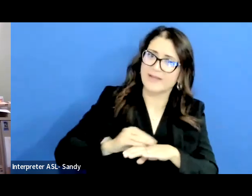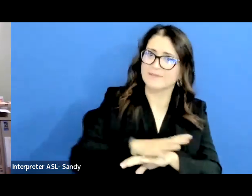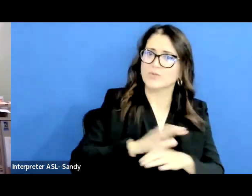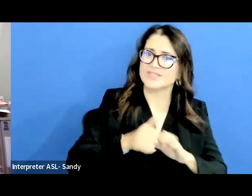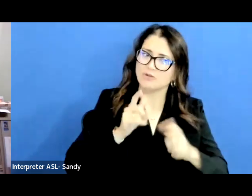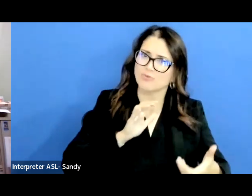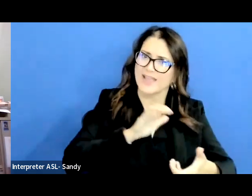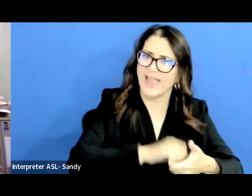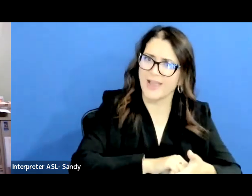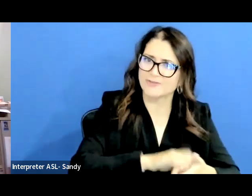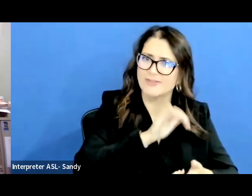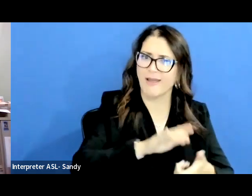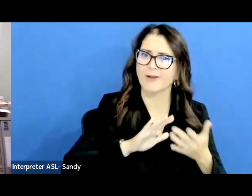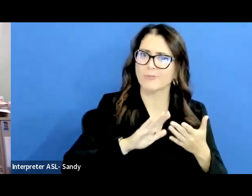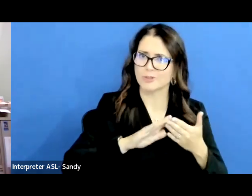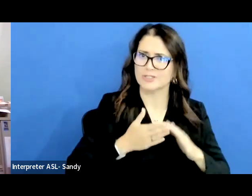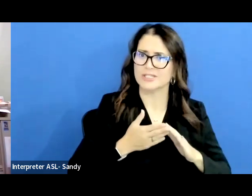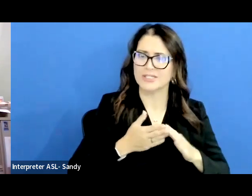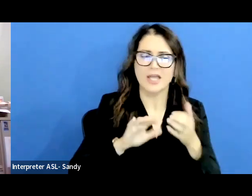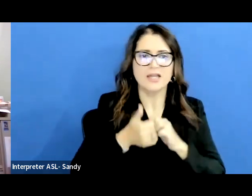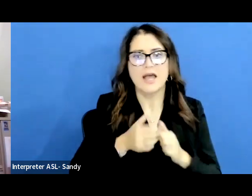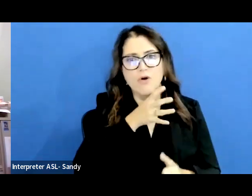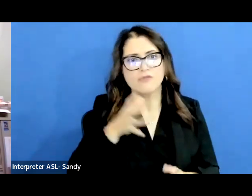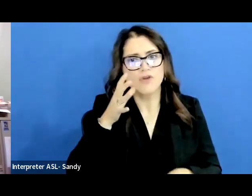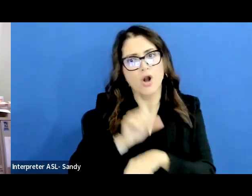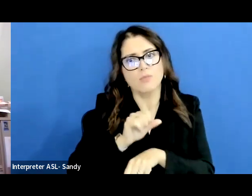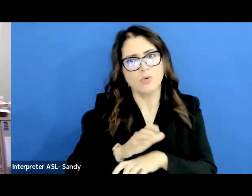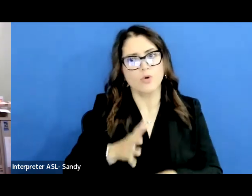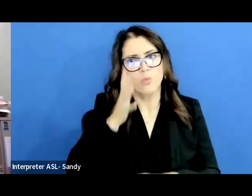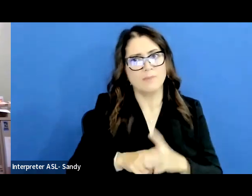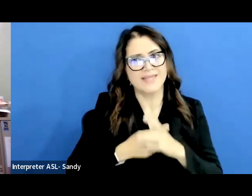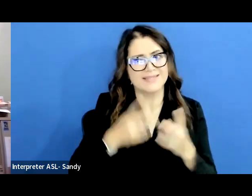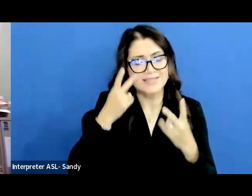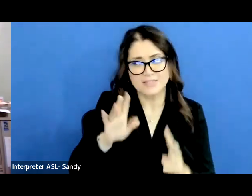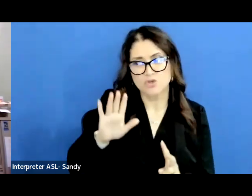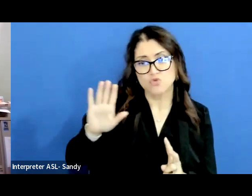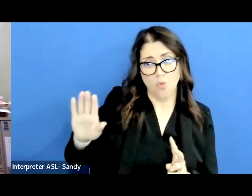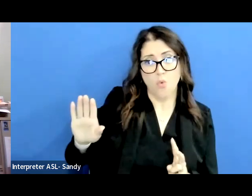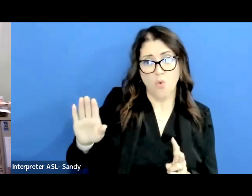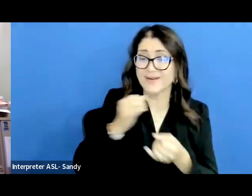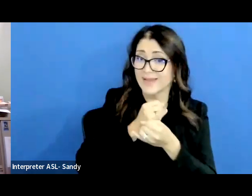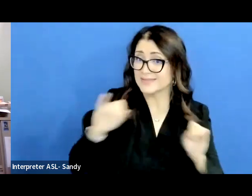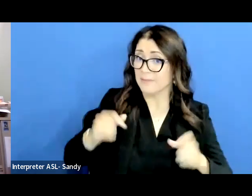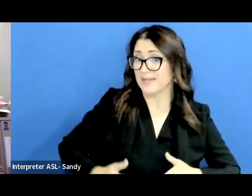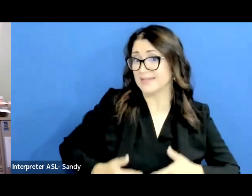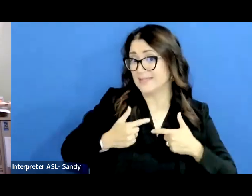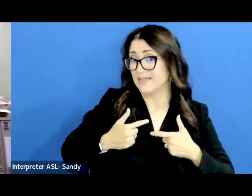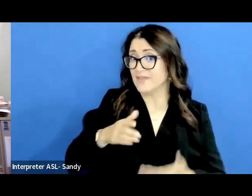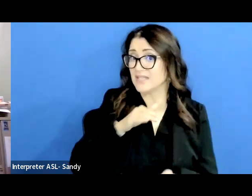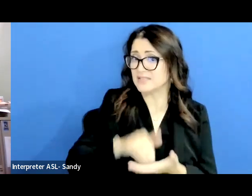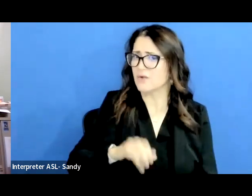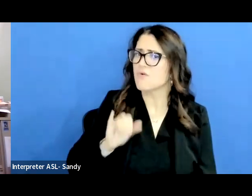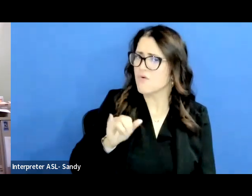or how that community farm workers could begin to see your independent living center as a safe space for